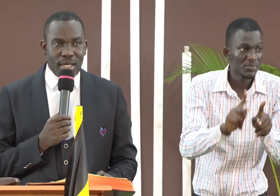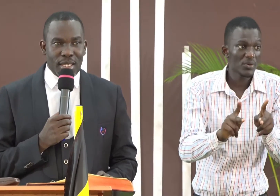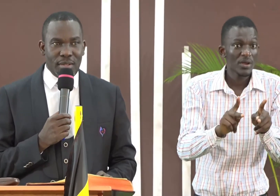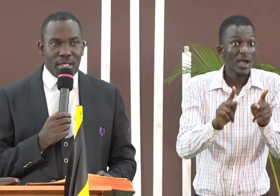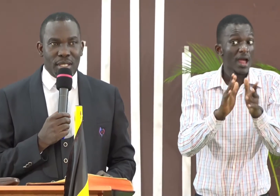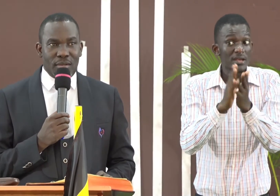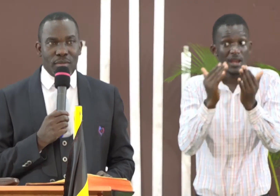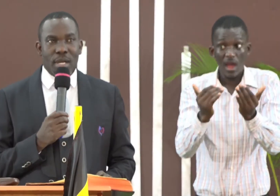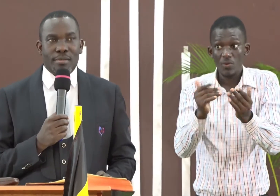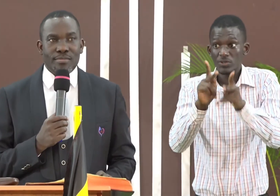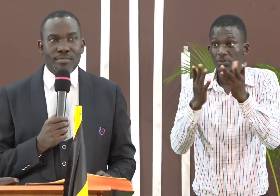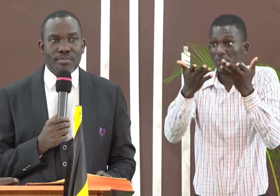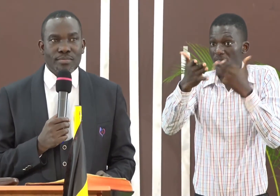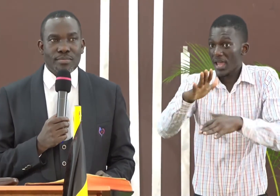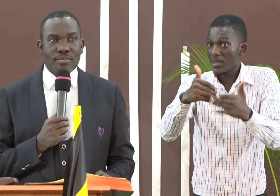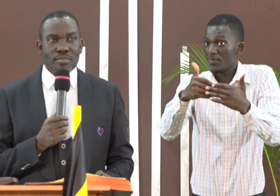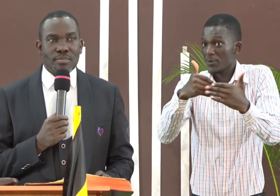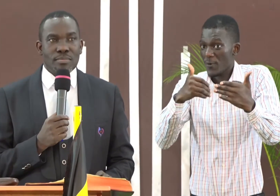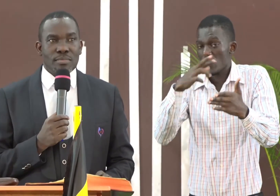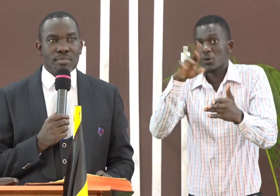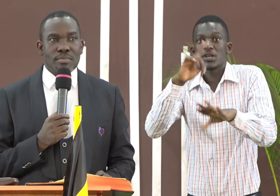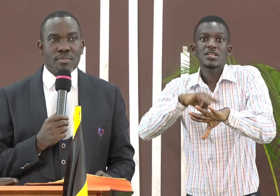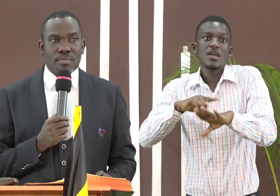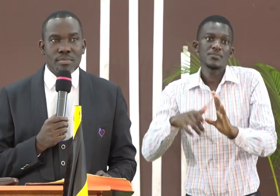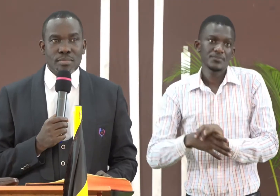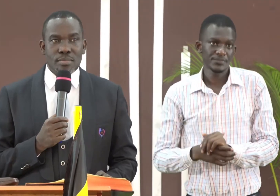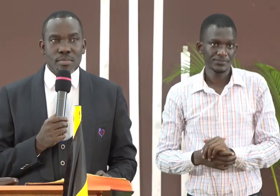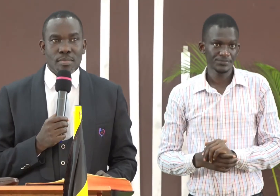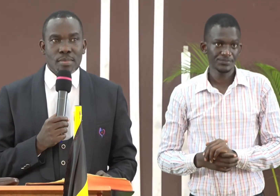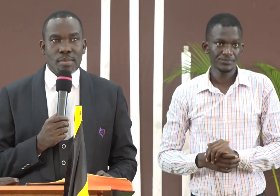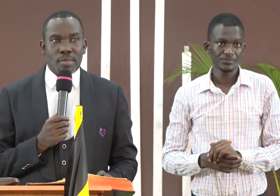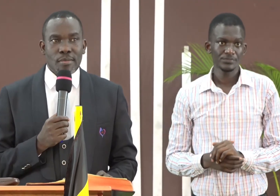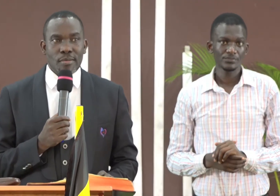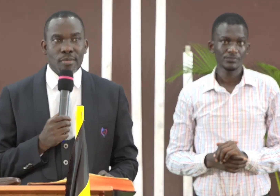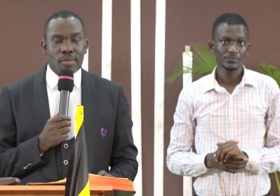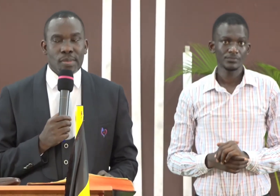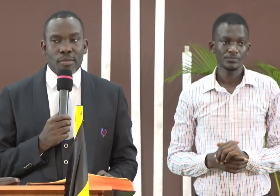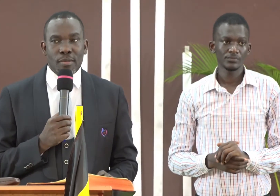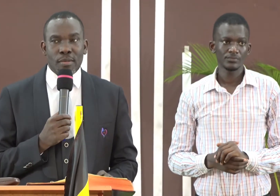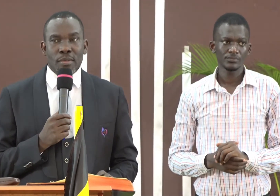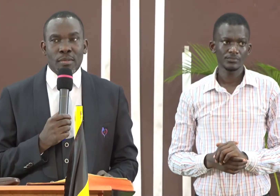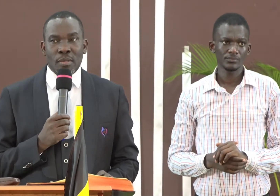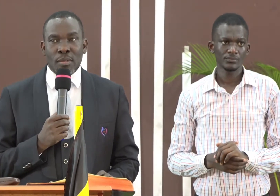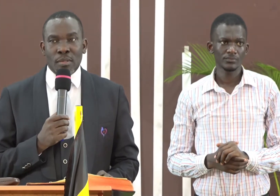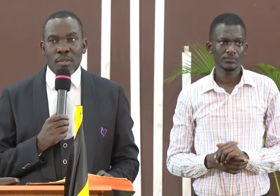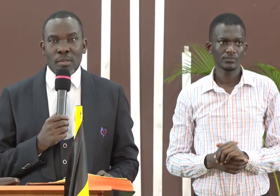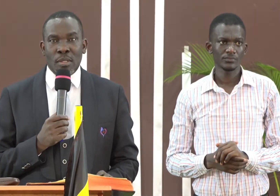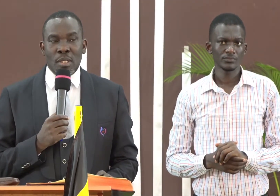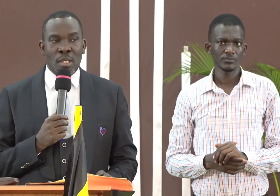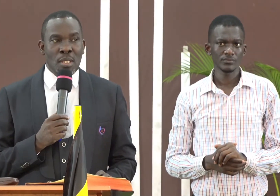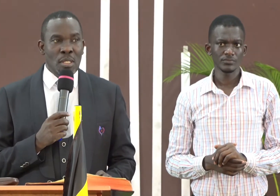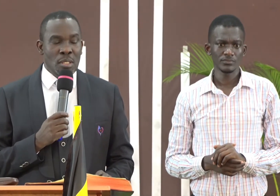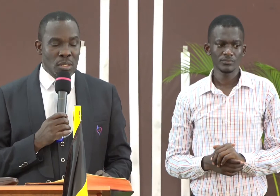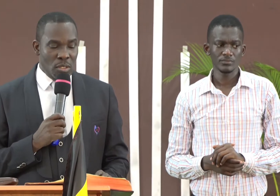Nebafanga ekiseera kyabwe tekinnatuuka. Happens according to their own making, their sins, their evil, and they